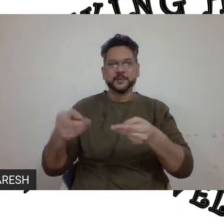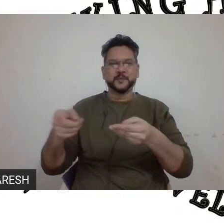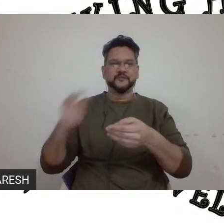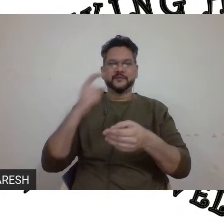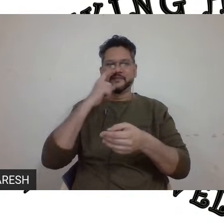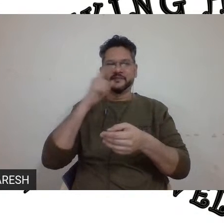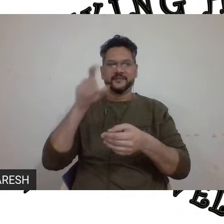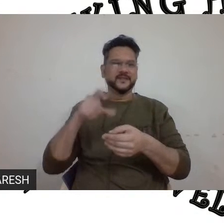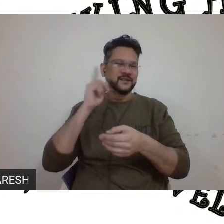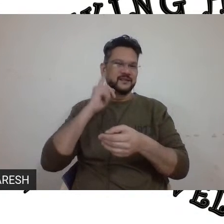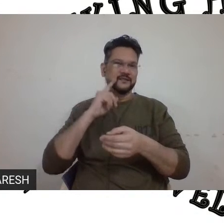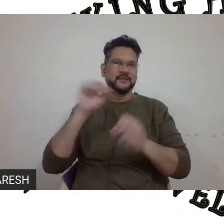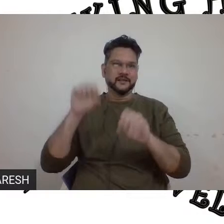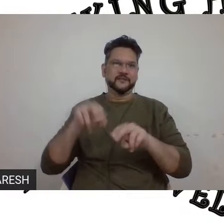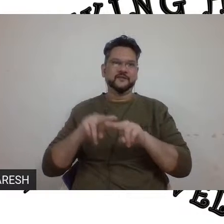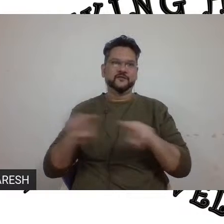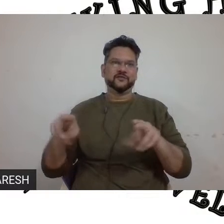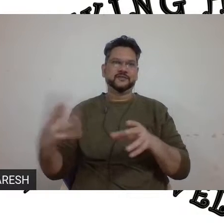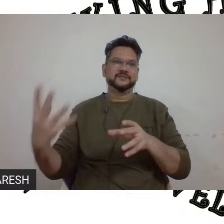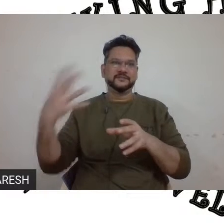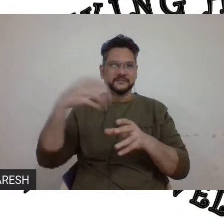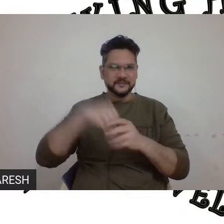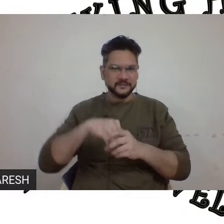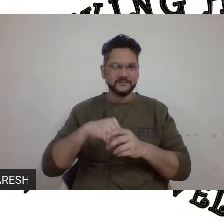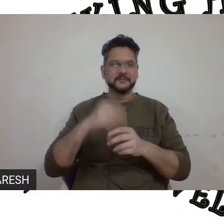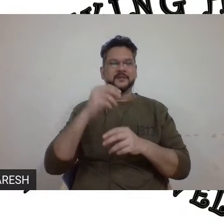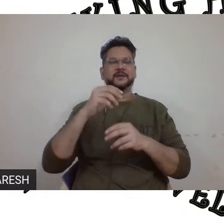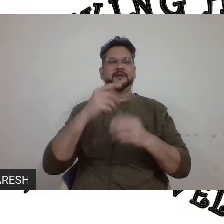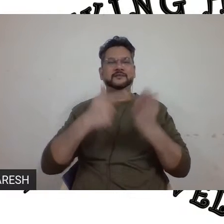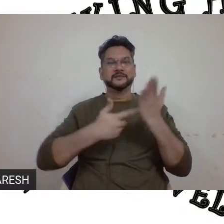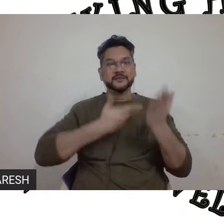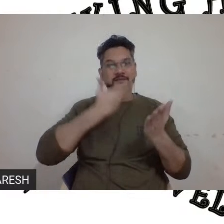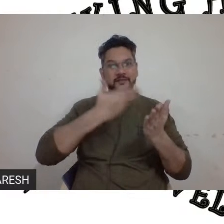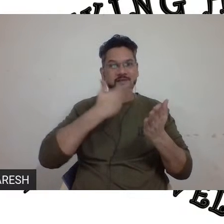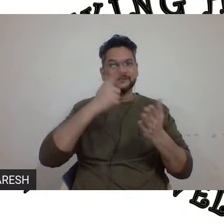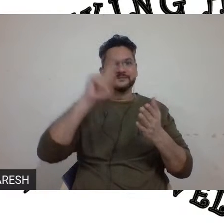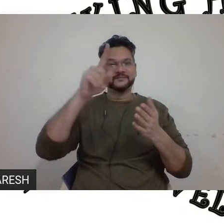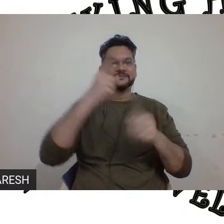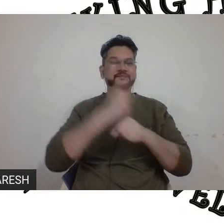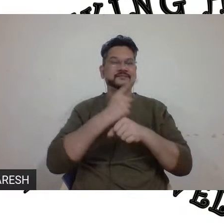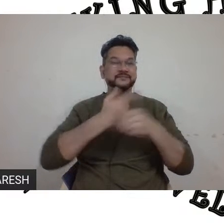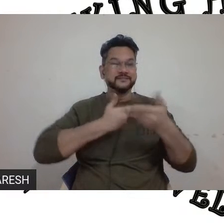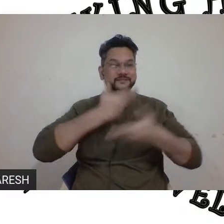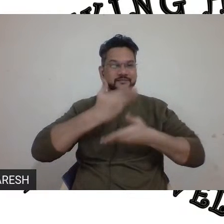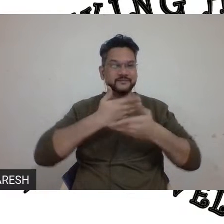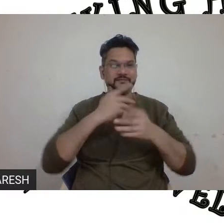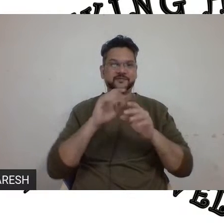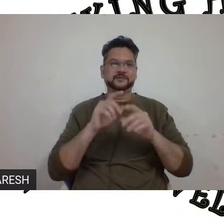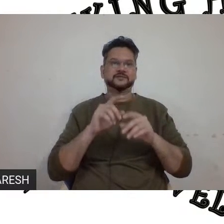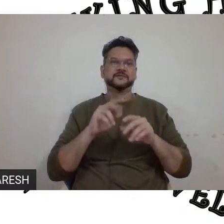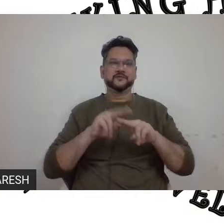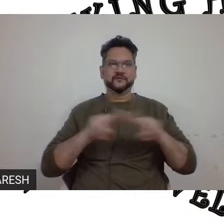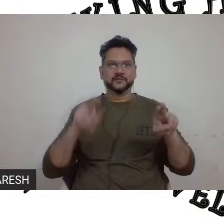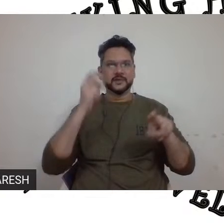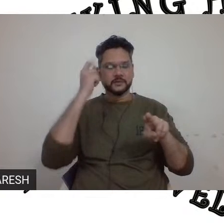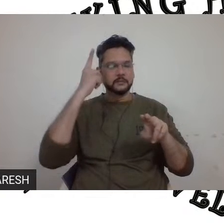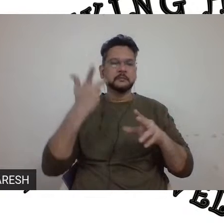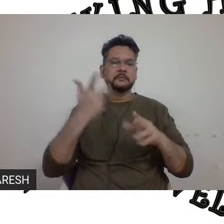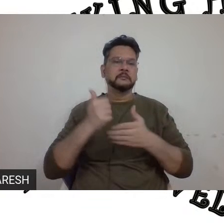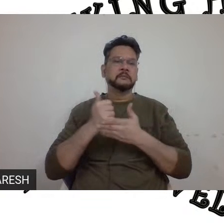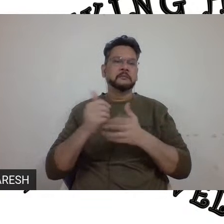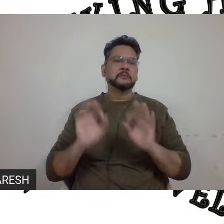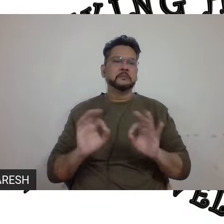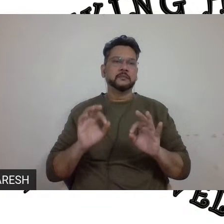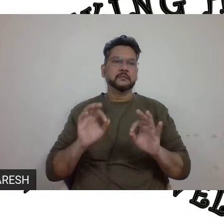participate and understand what was being taught and given in the class. Because and especially in these times when there is pandemic